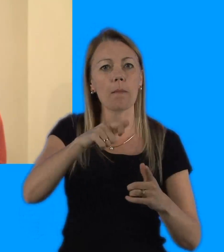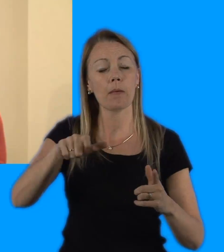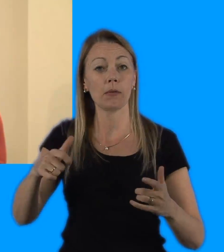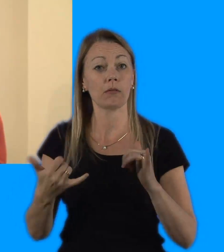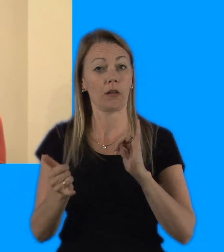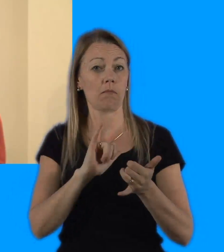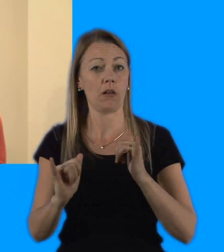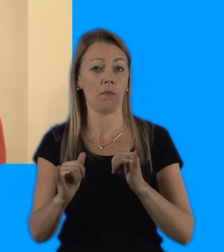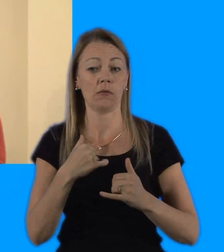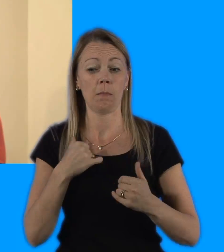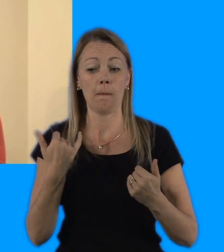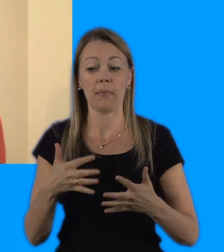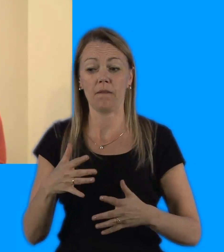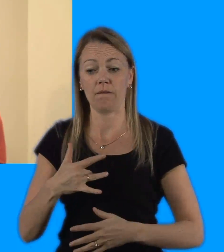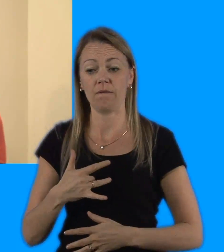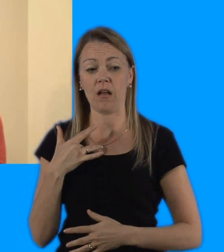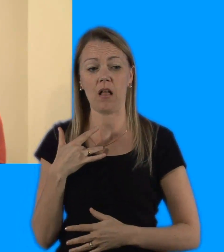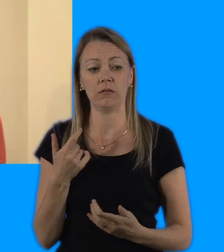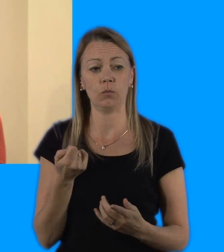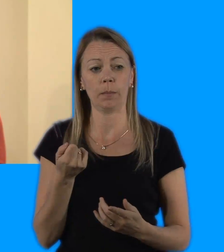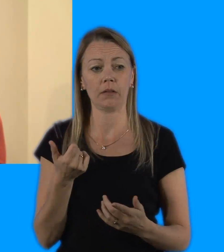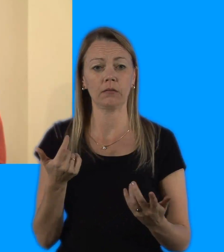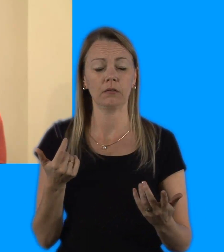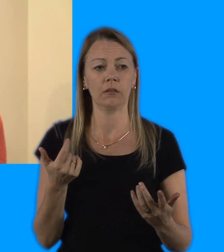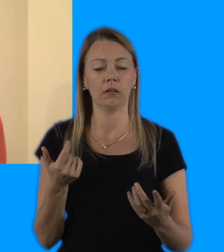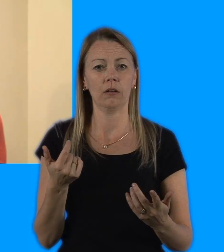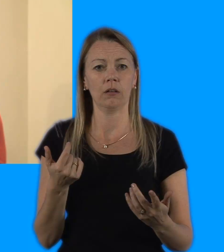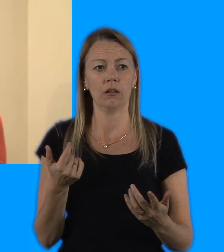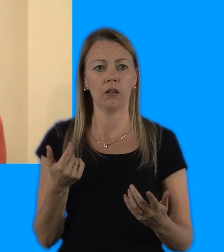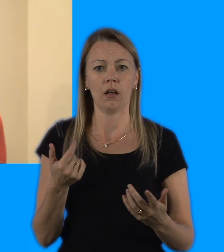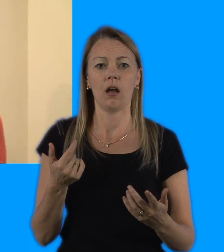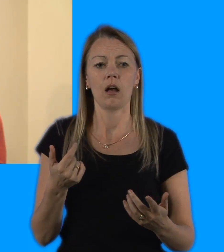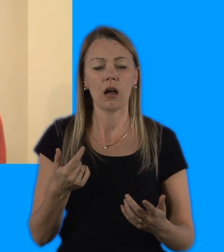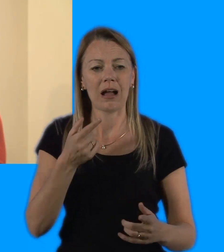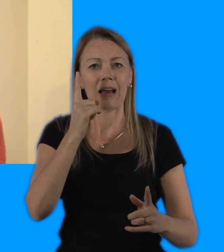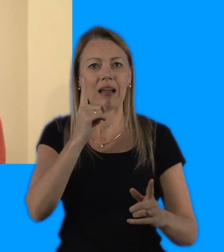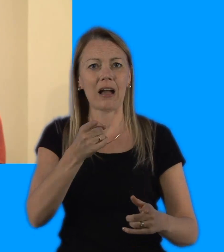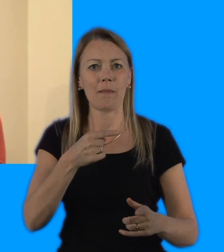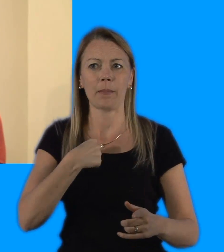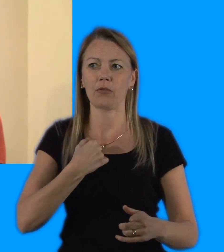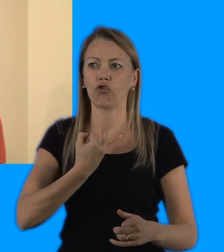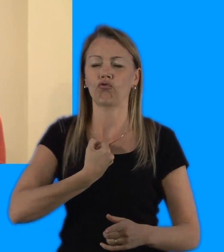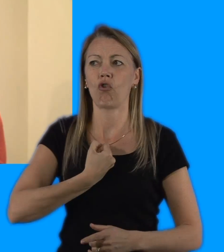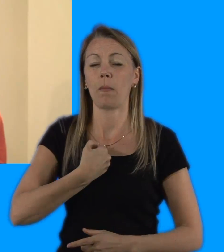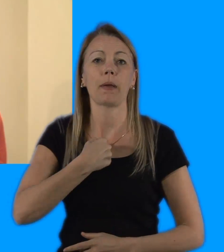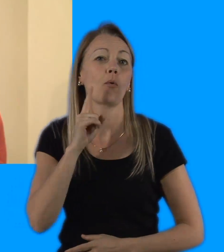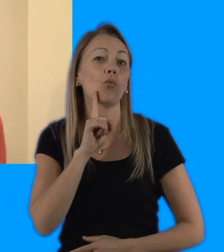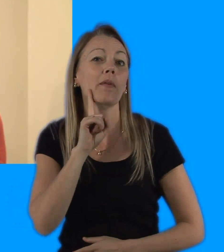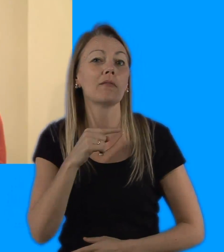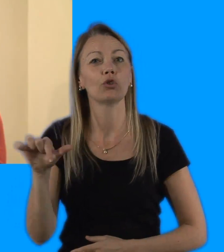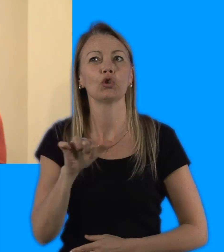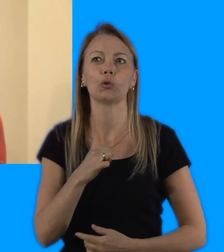many people, there have been times I've felt that perhaps the way's been barred because maybe I was the wrong